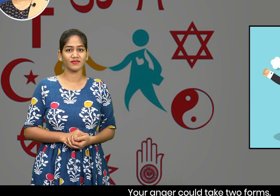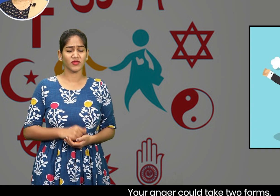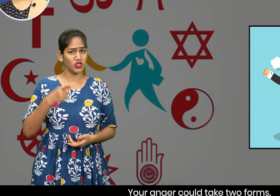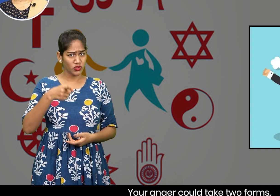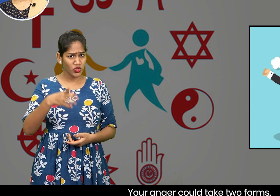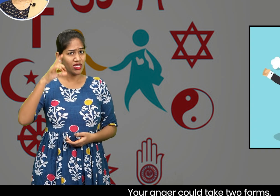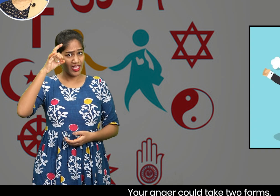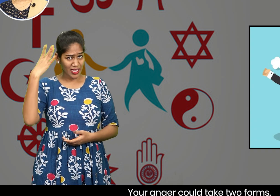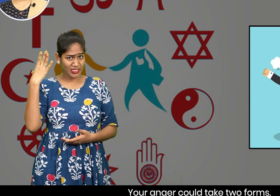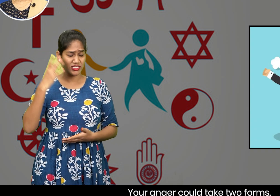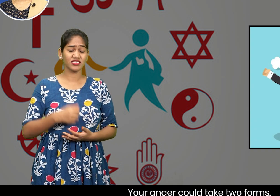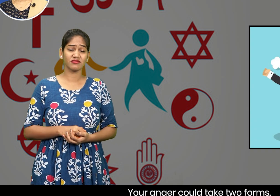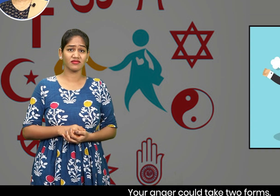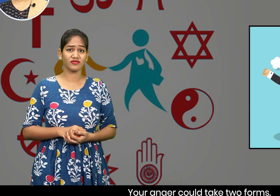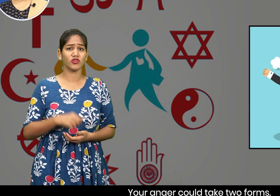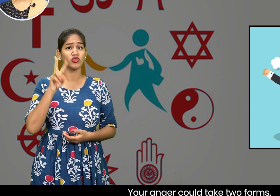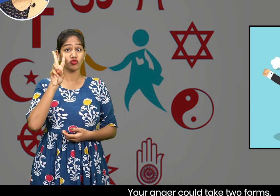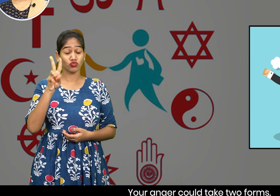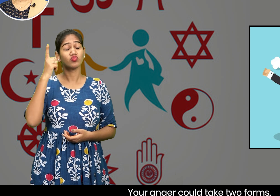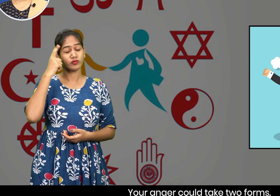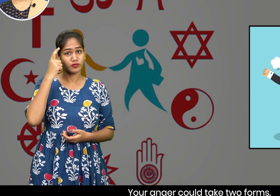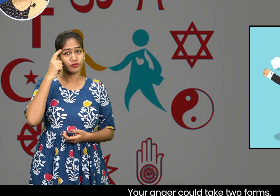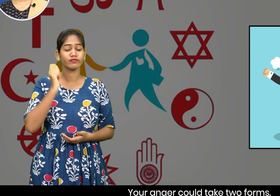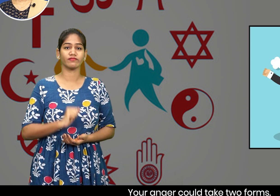Your anger could take two forms.